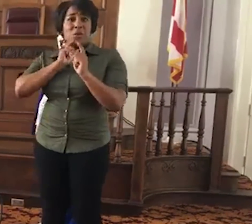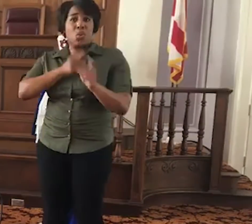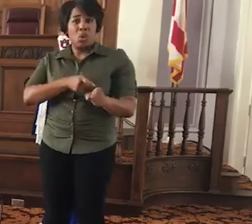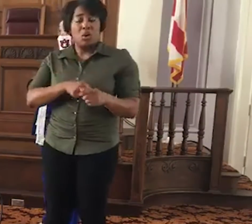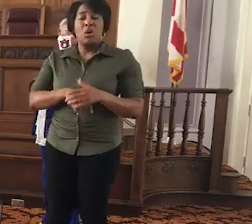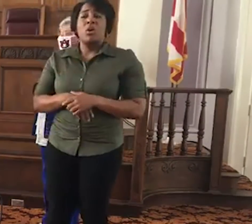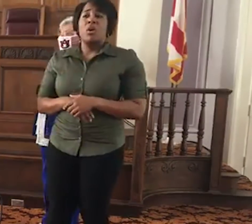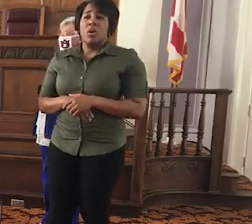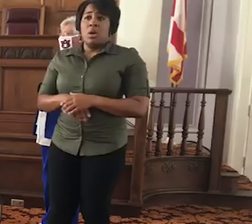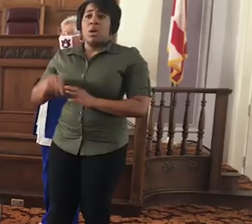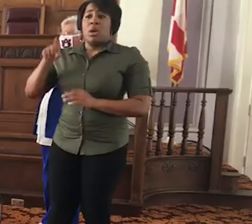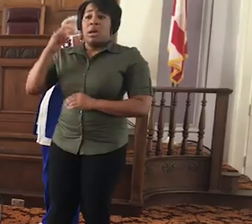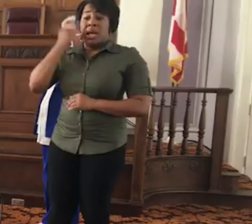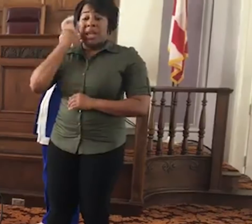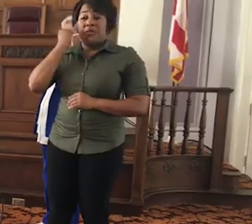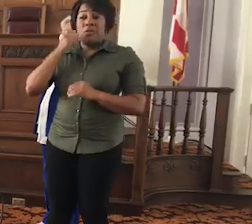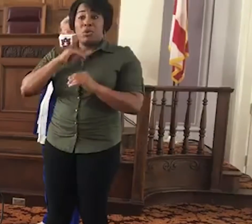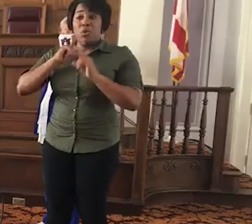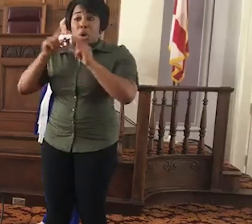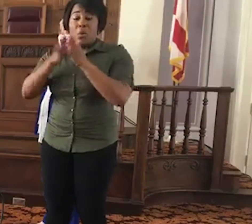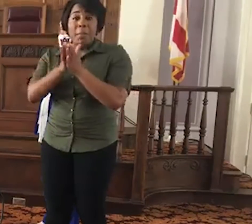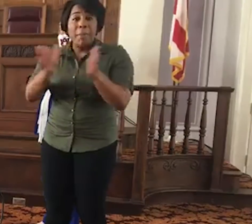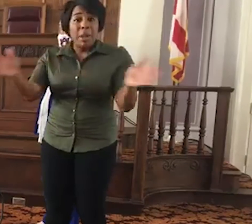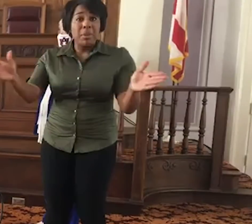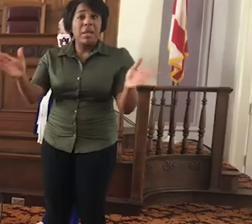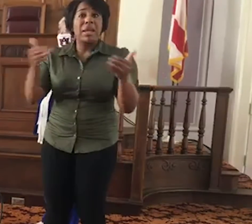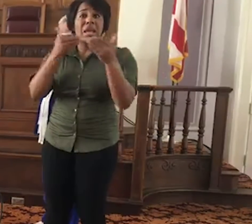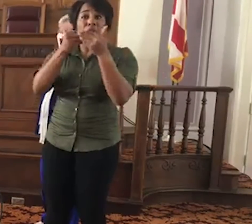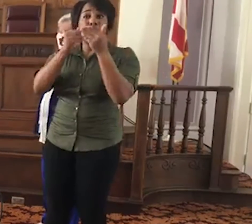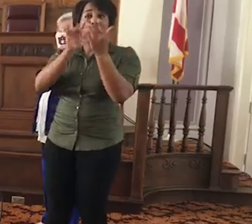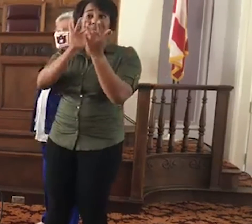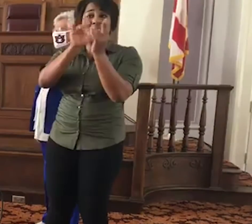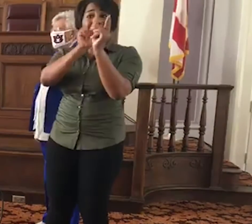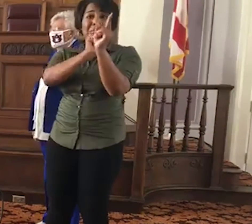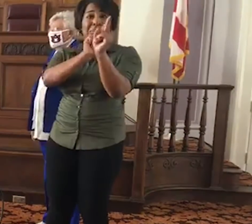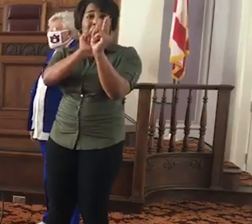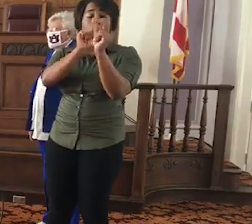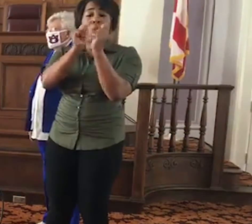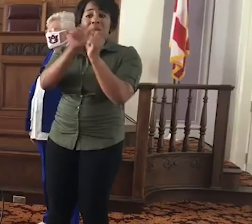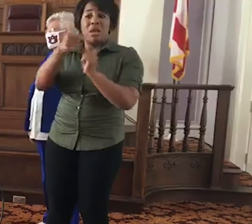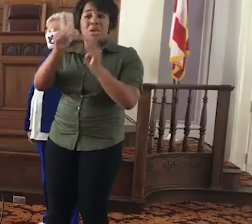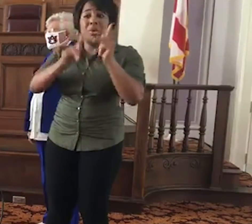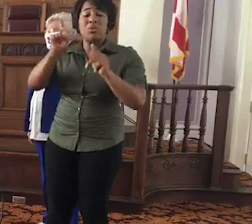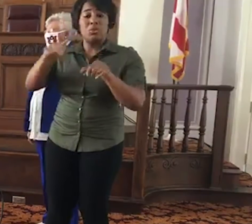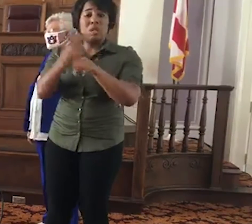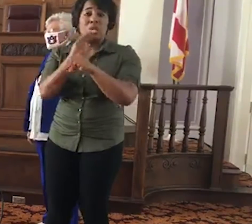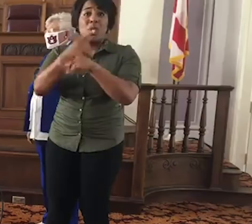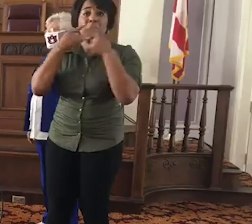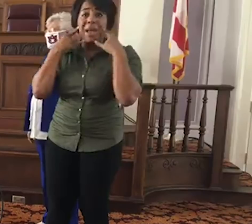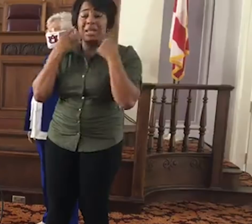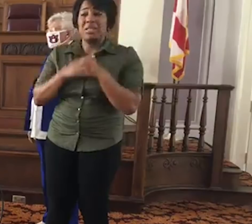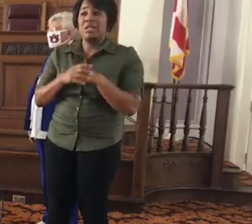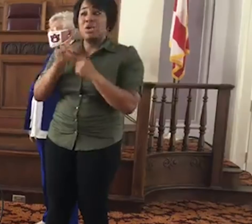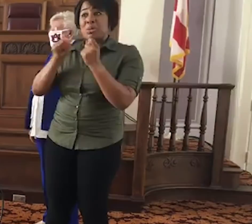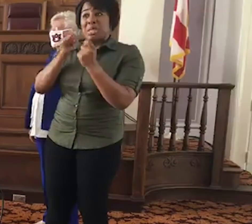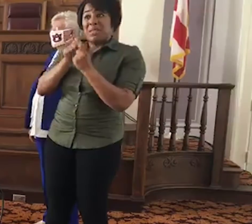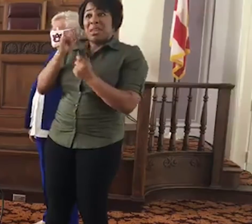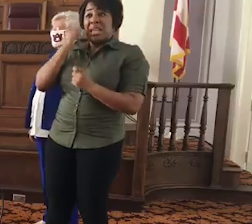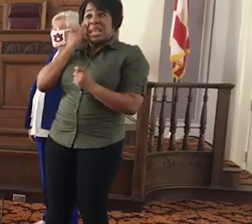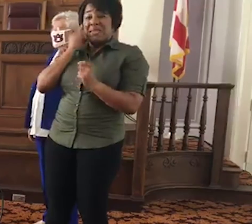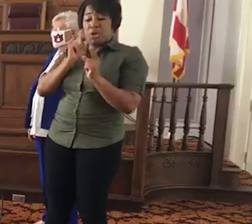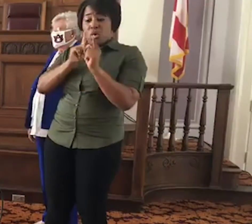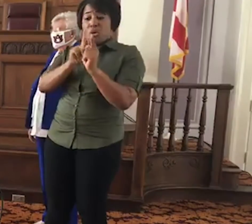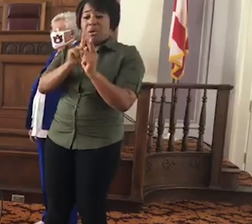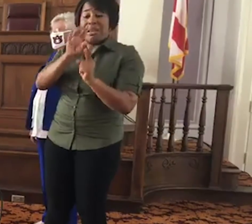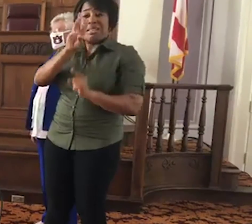wear a mask when you're in public and you're in close contact with other people. So specifically, when you're within 6 feet of somebody from